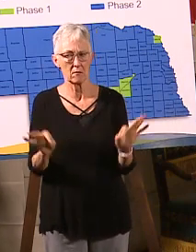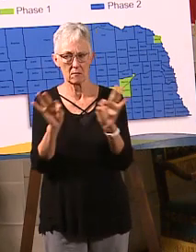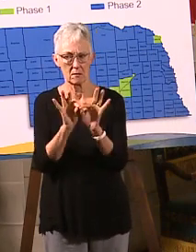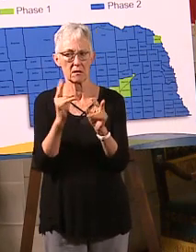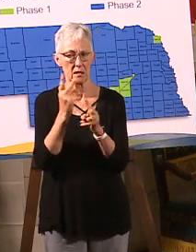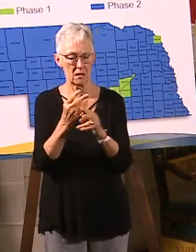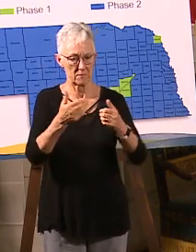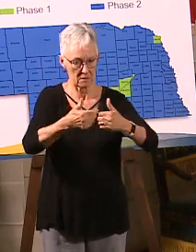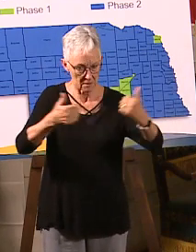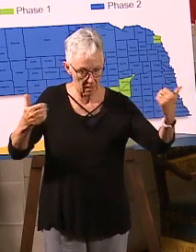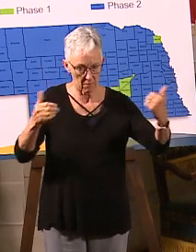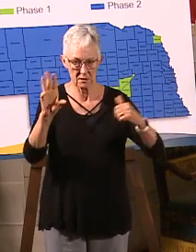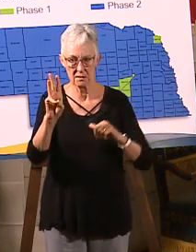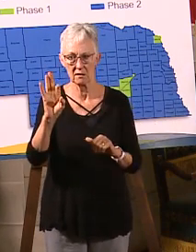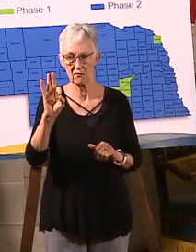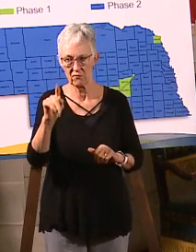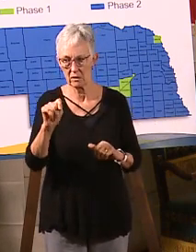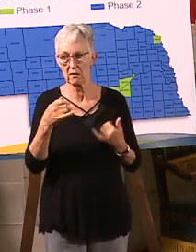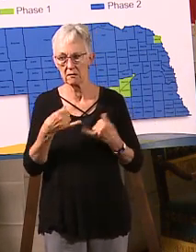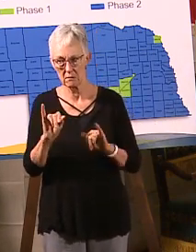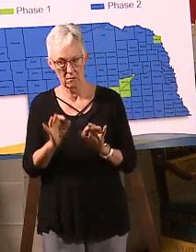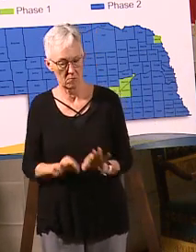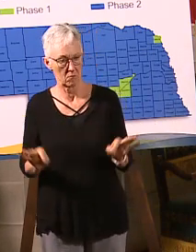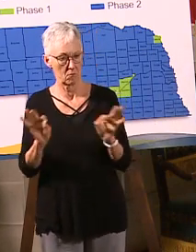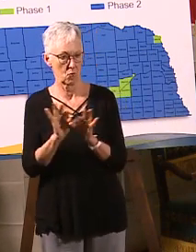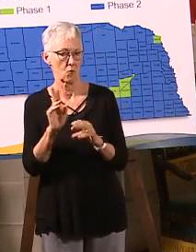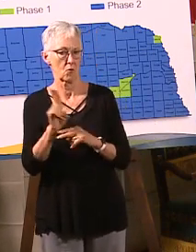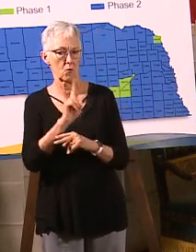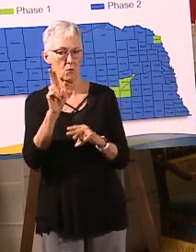mask is always going to be a good idea.